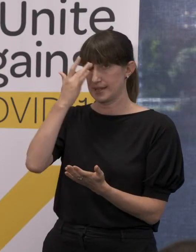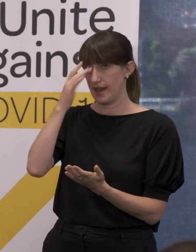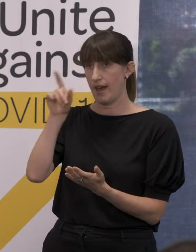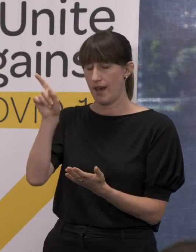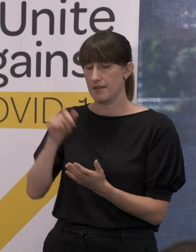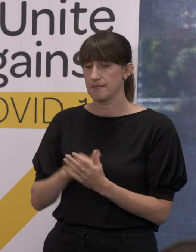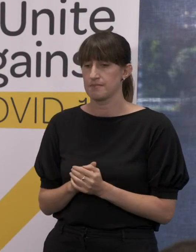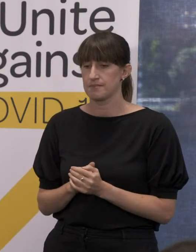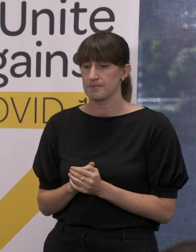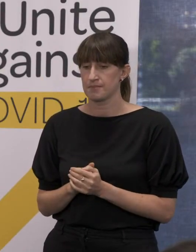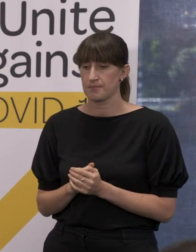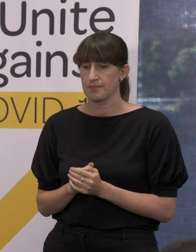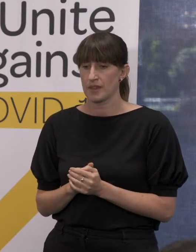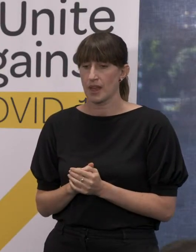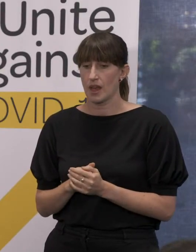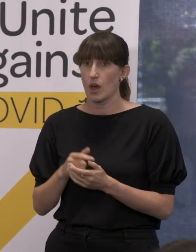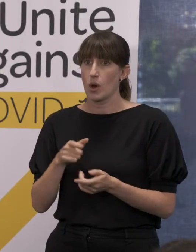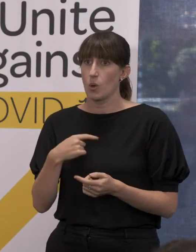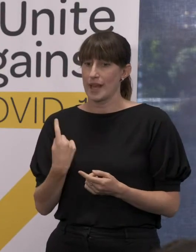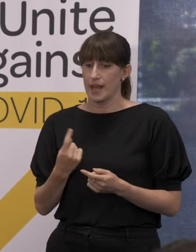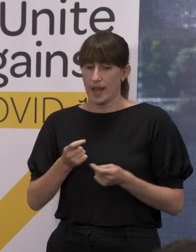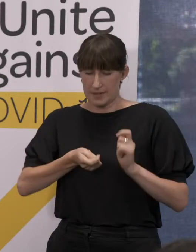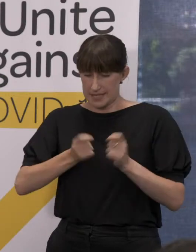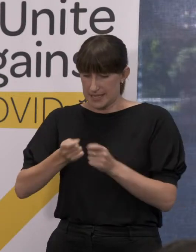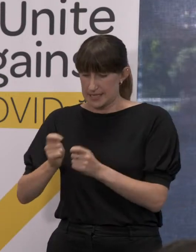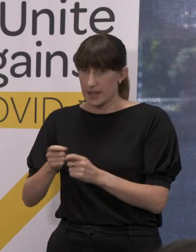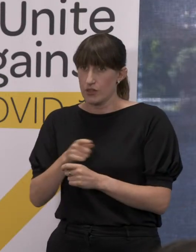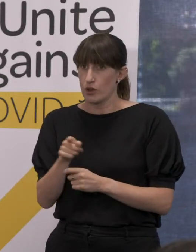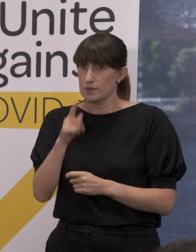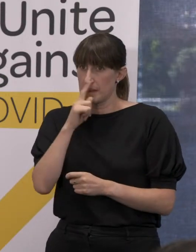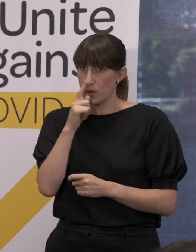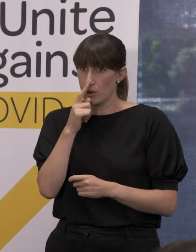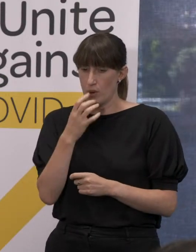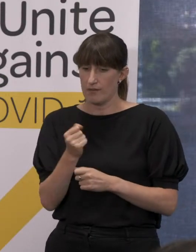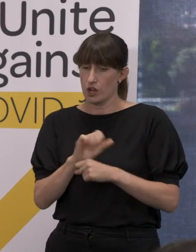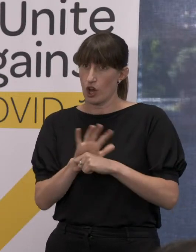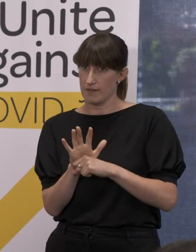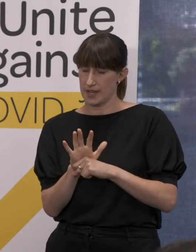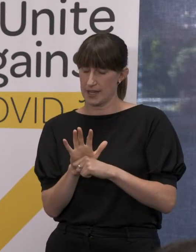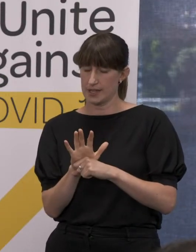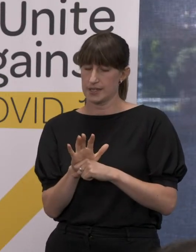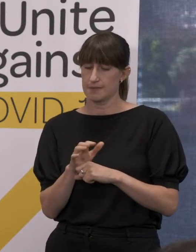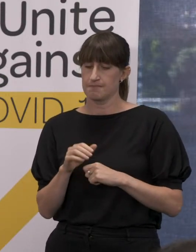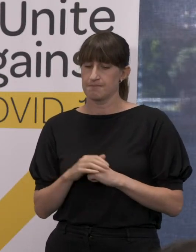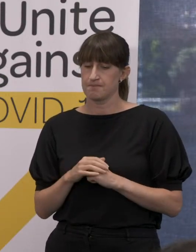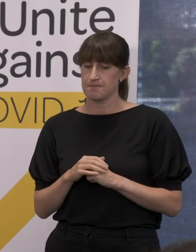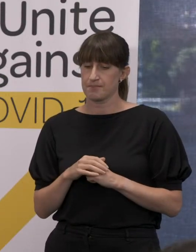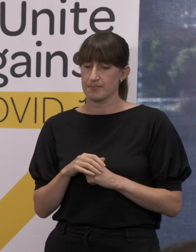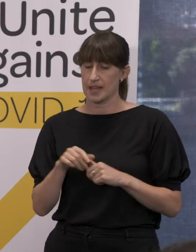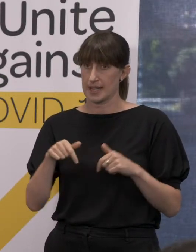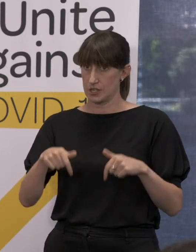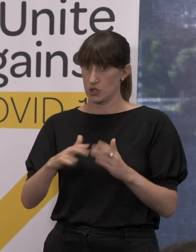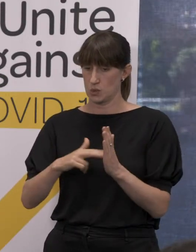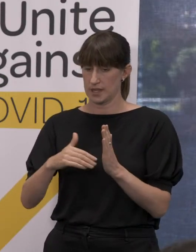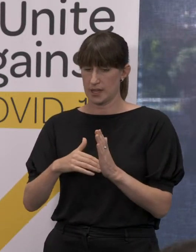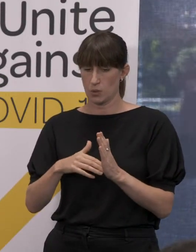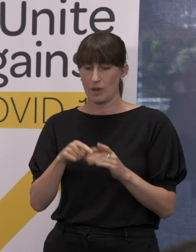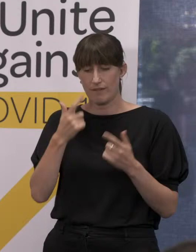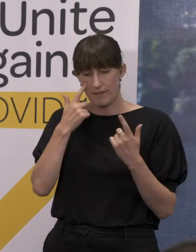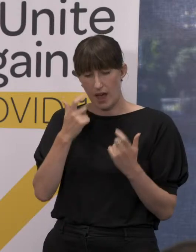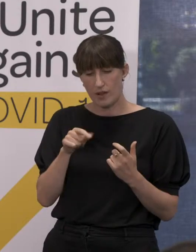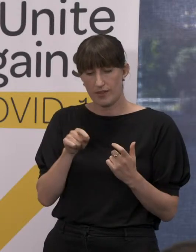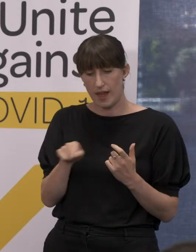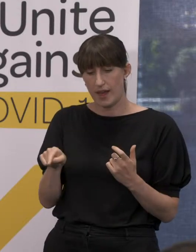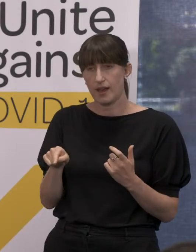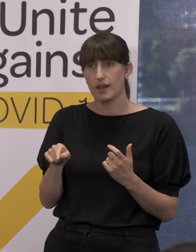the positive PCR results, test results here, our assessment is that these are recent onset